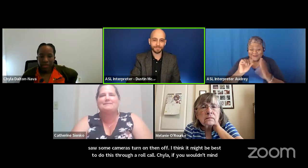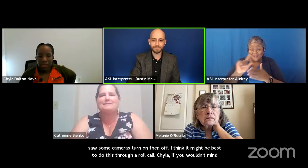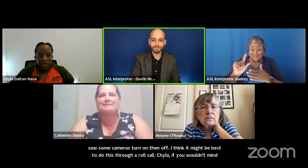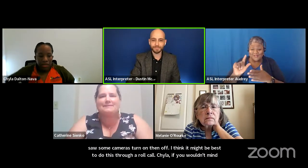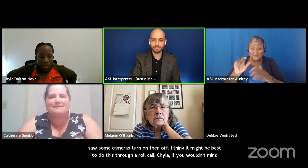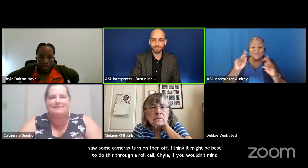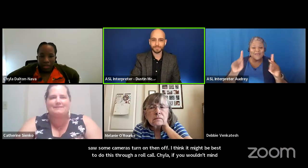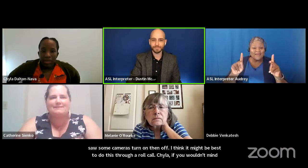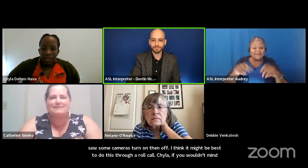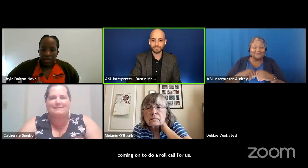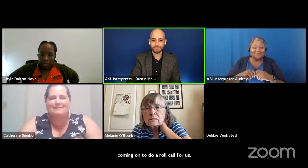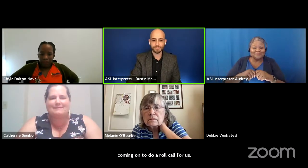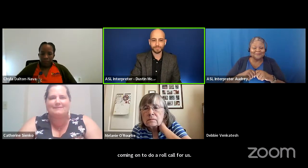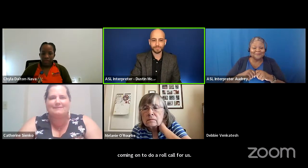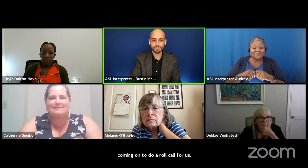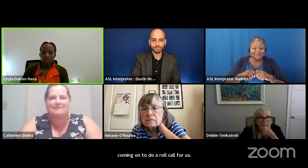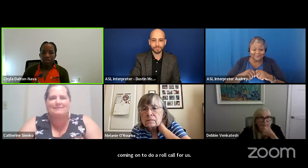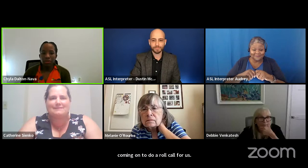it.